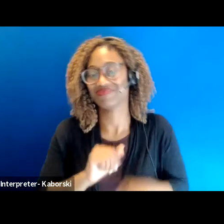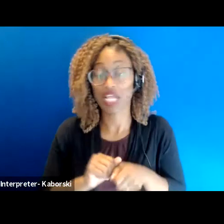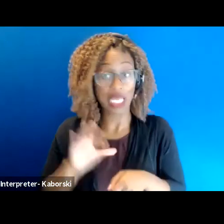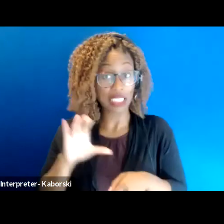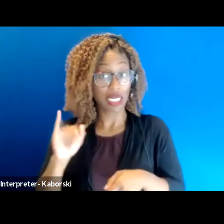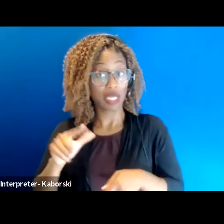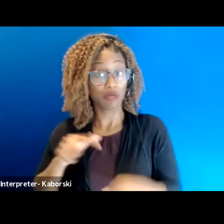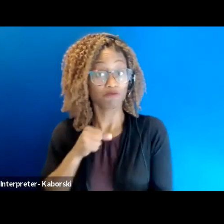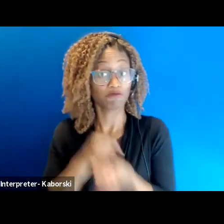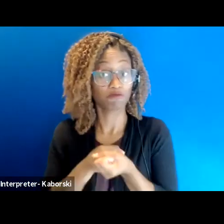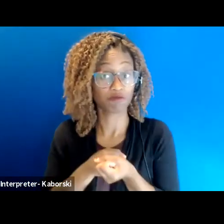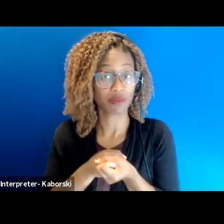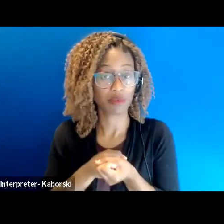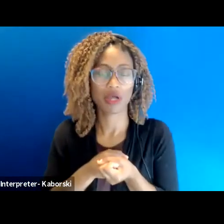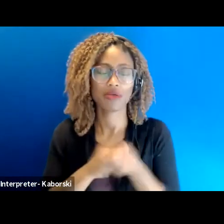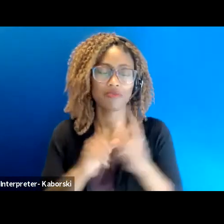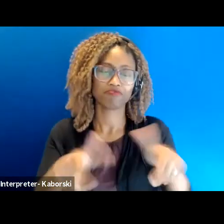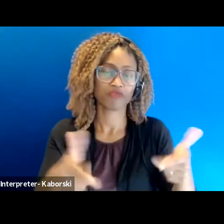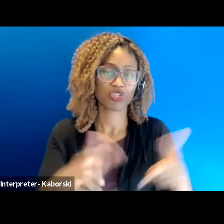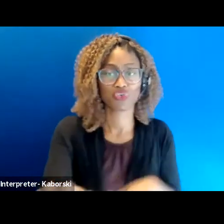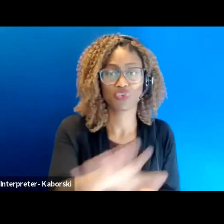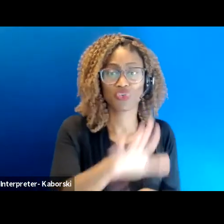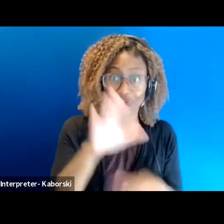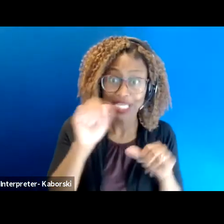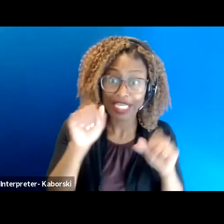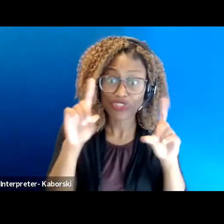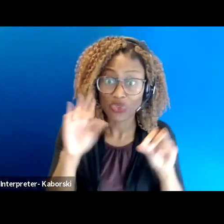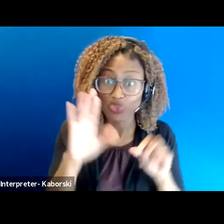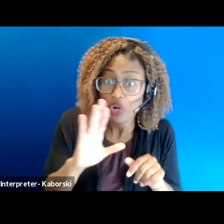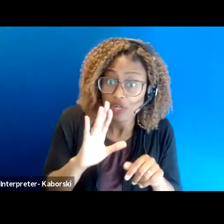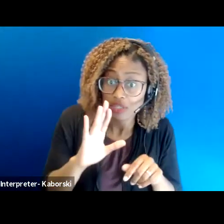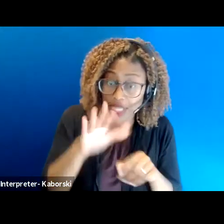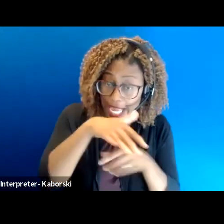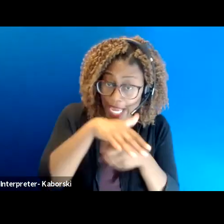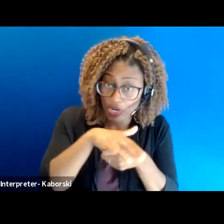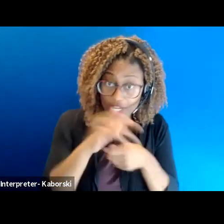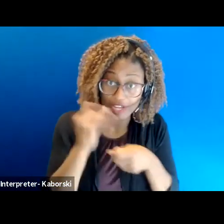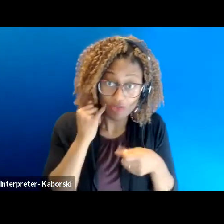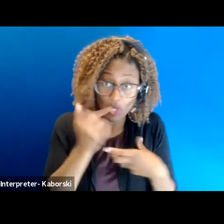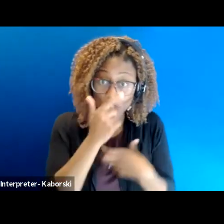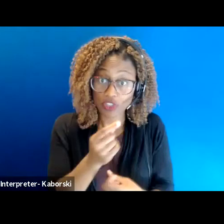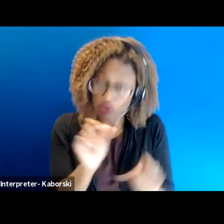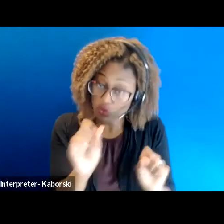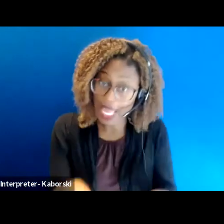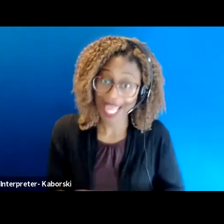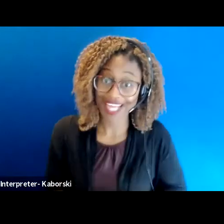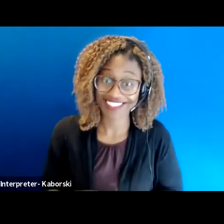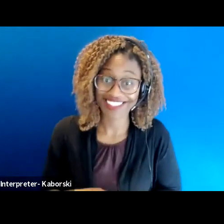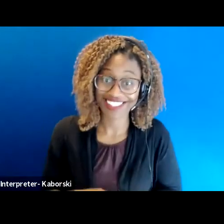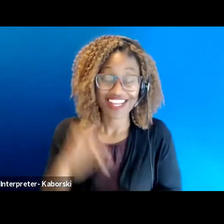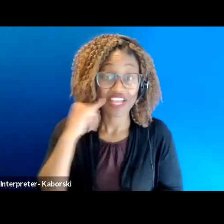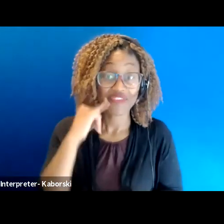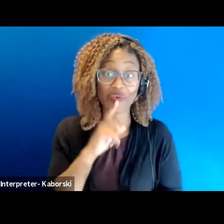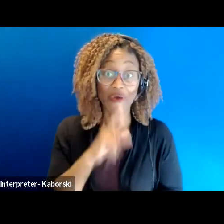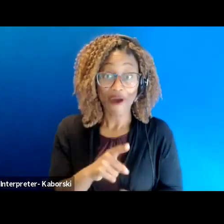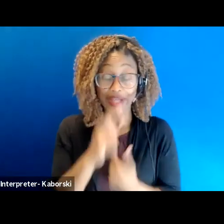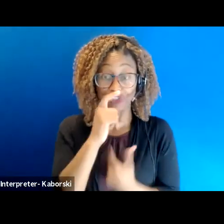It's something that you guys can do as well if that's something you're interested in. And if you are,